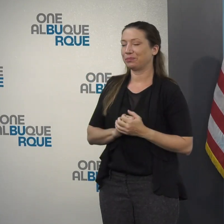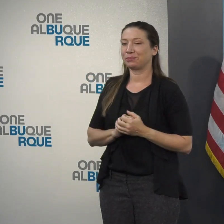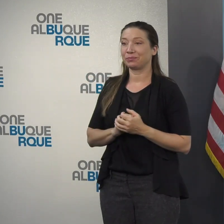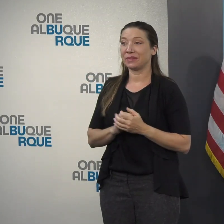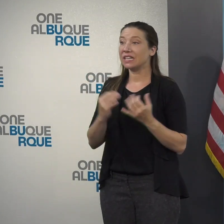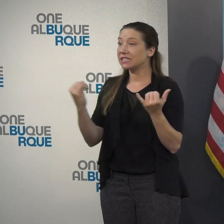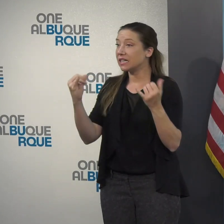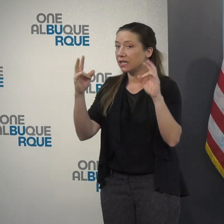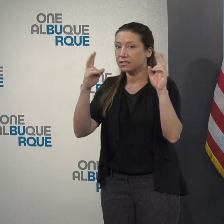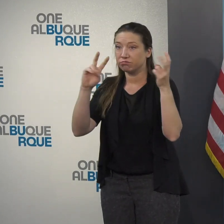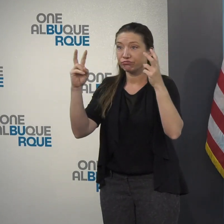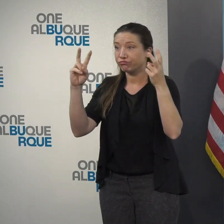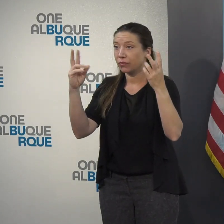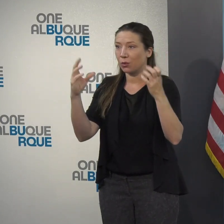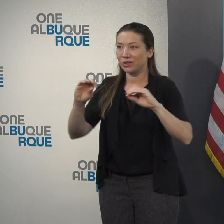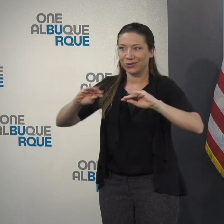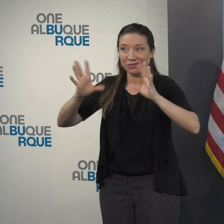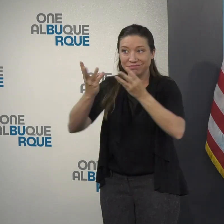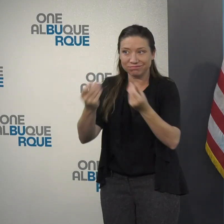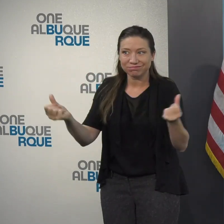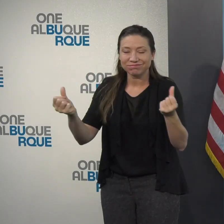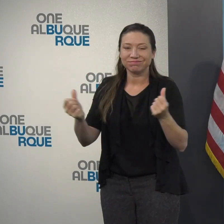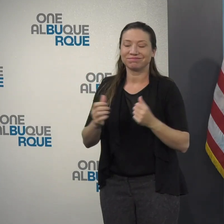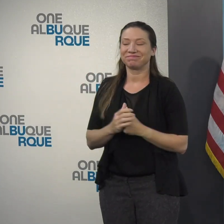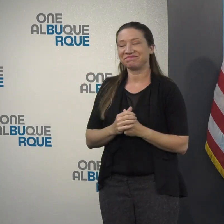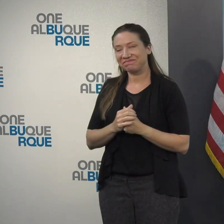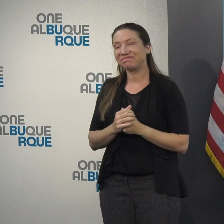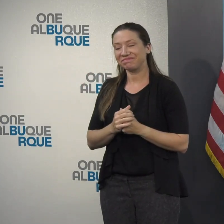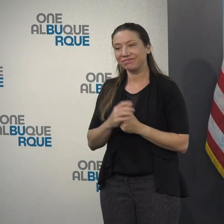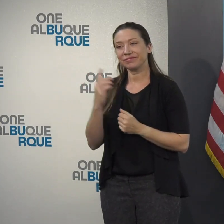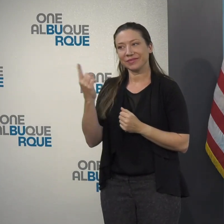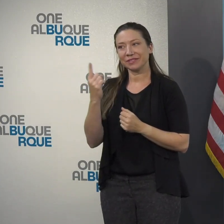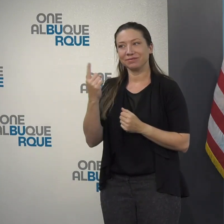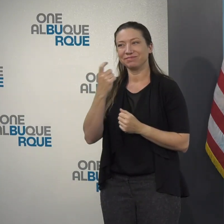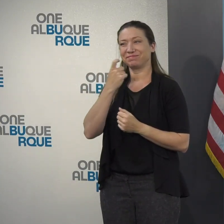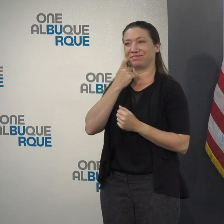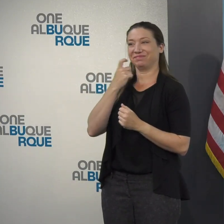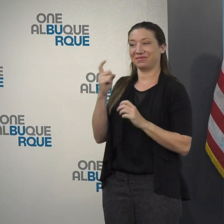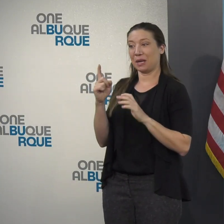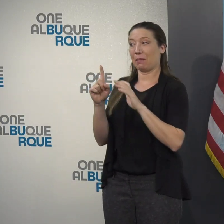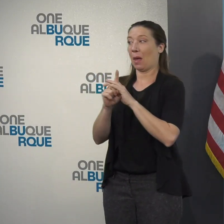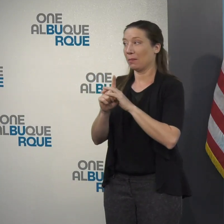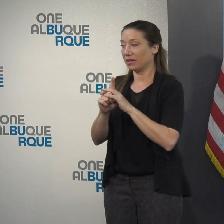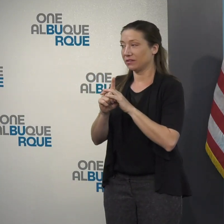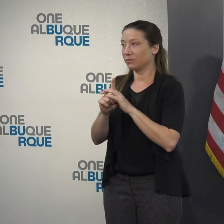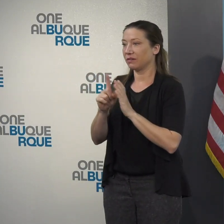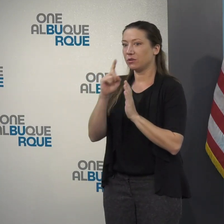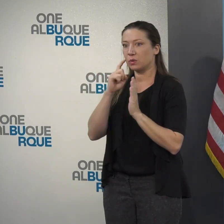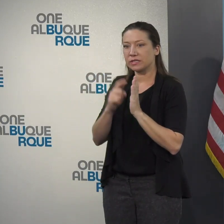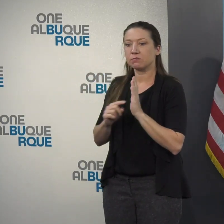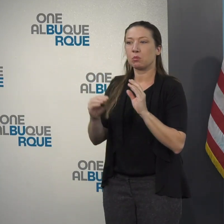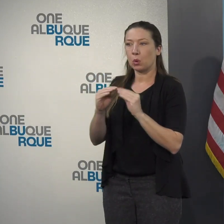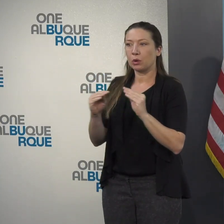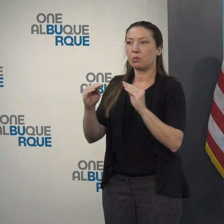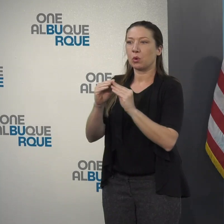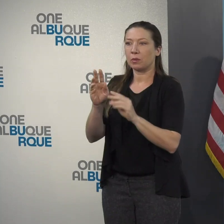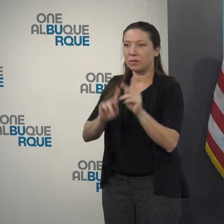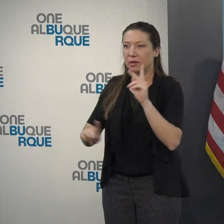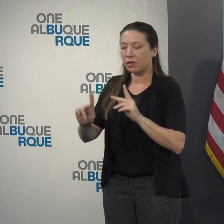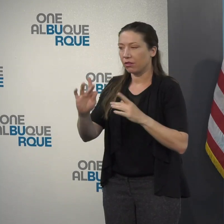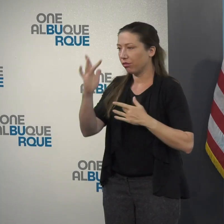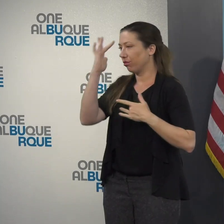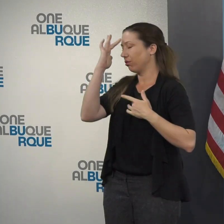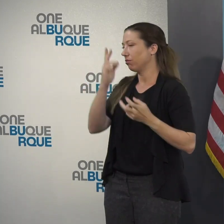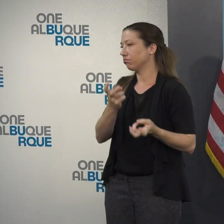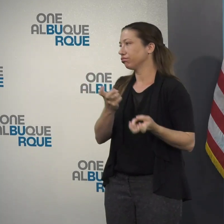really just talking about, look, something that's come up over the weekend, and then as more and more people come down with corona, is this notion of